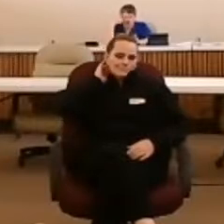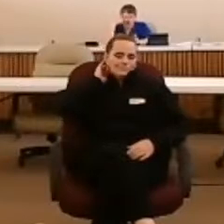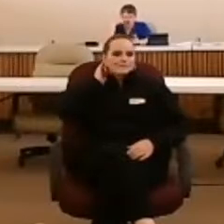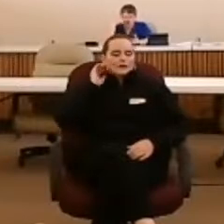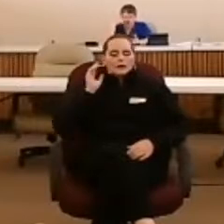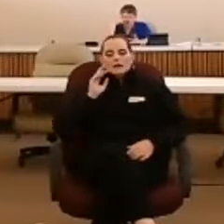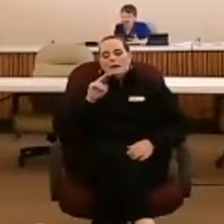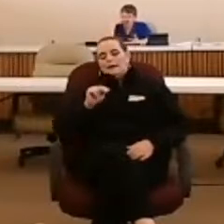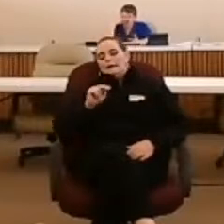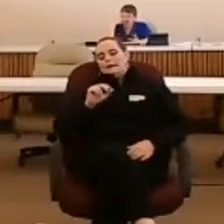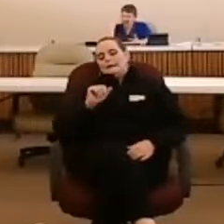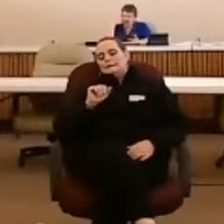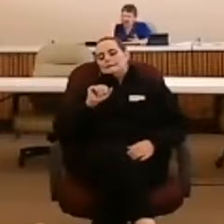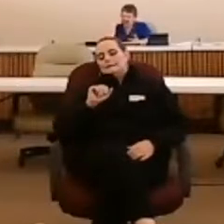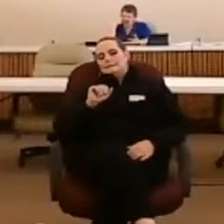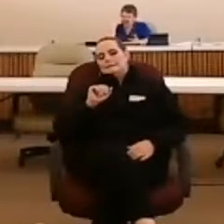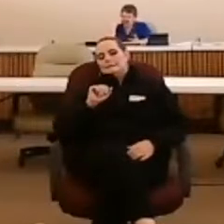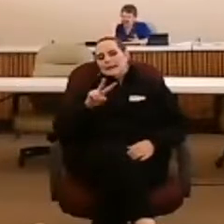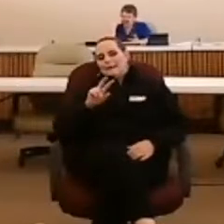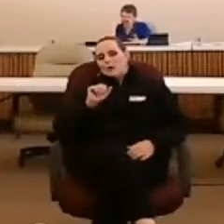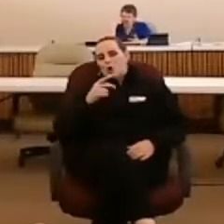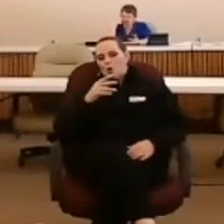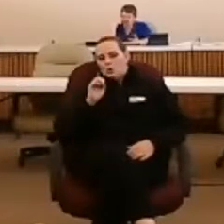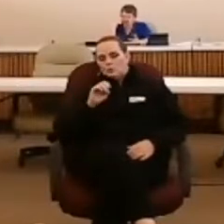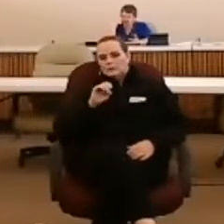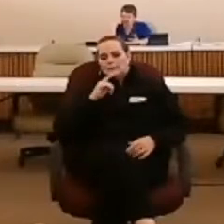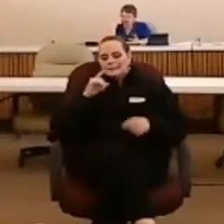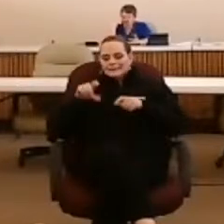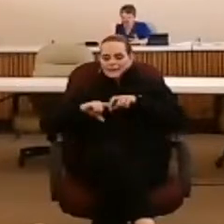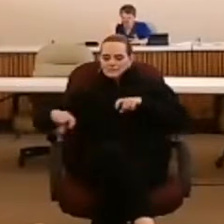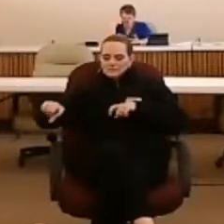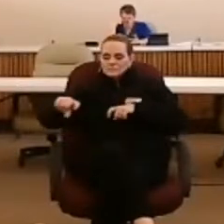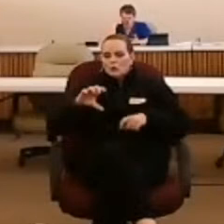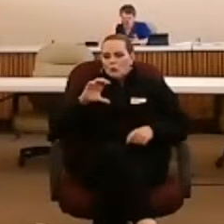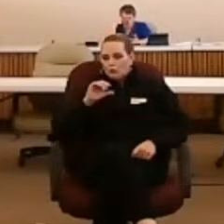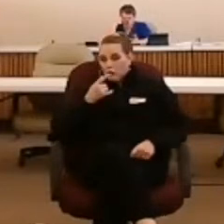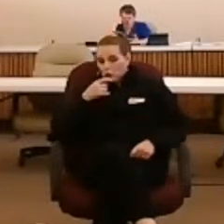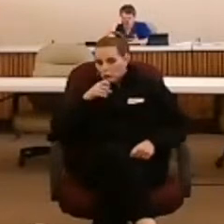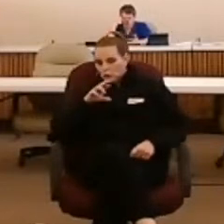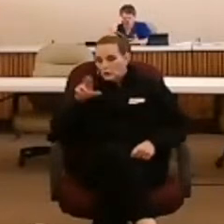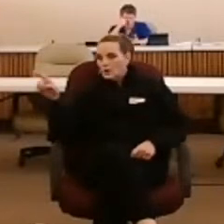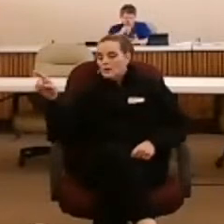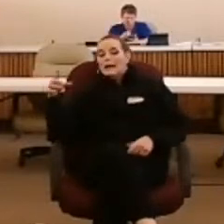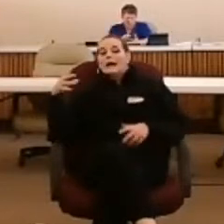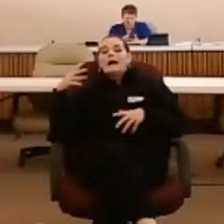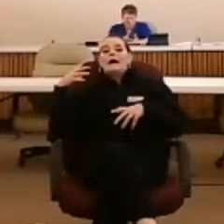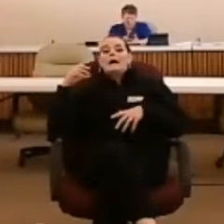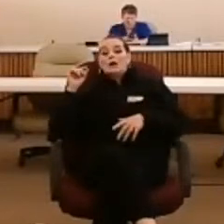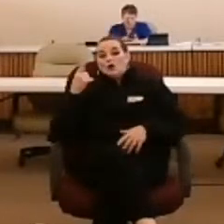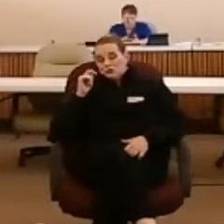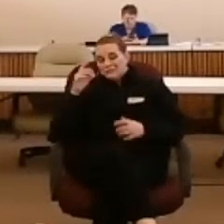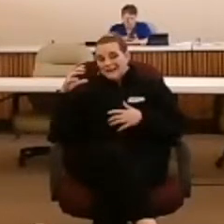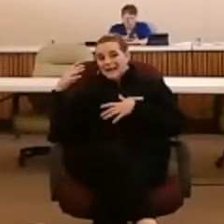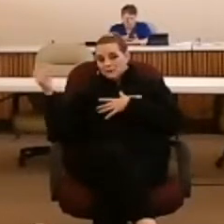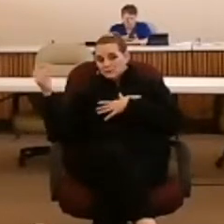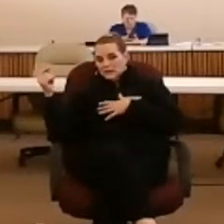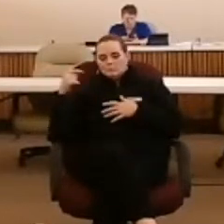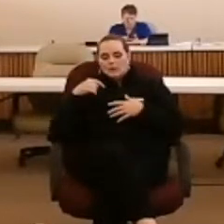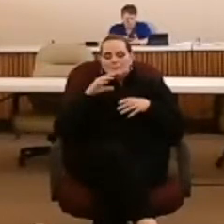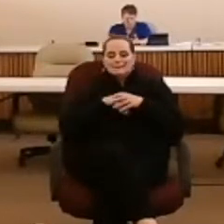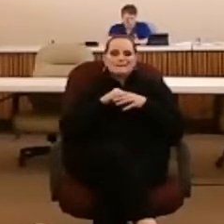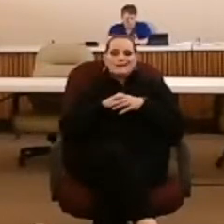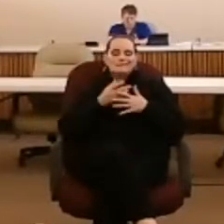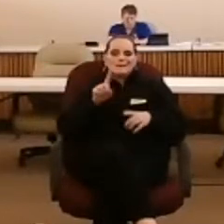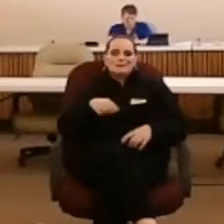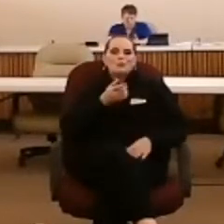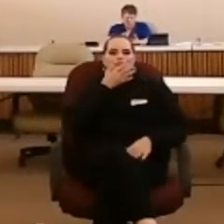Navajo, is that one that's curbed or guttered? No, it's guttered on the outside, but on the inside of the circle, it's just grassed.